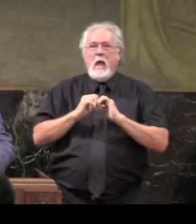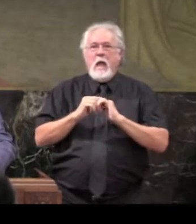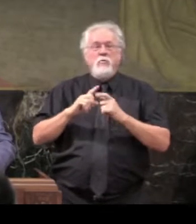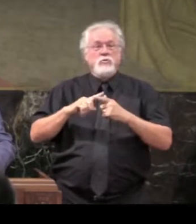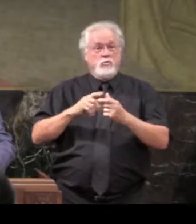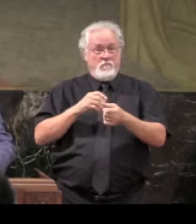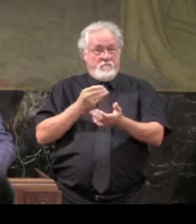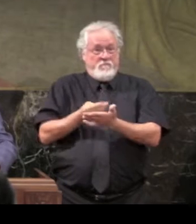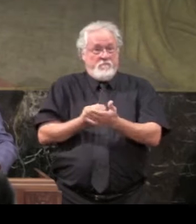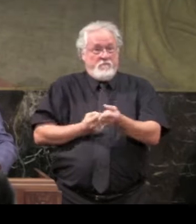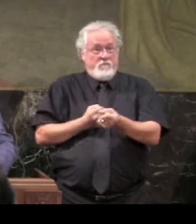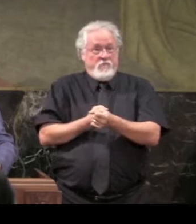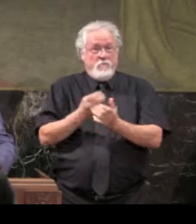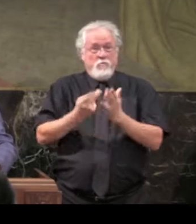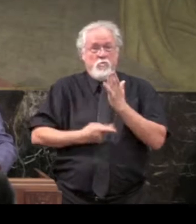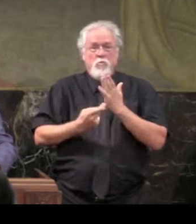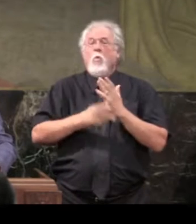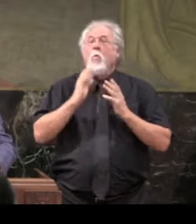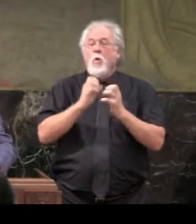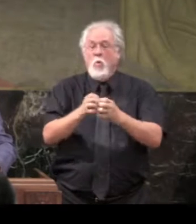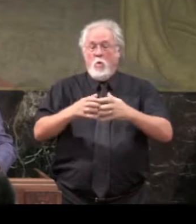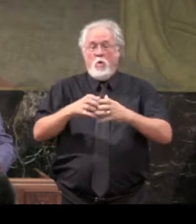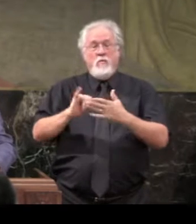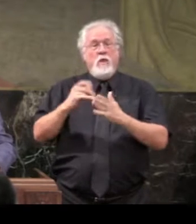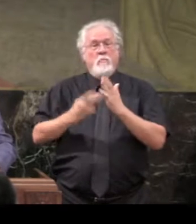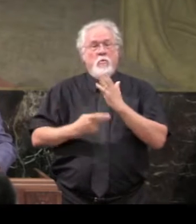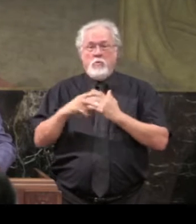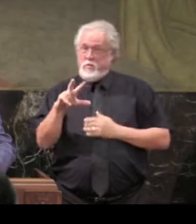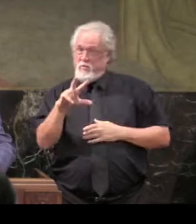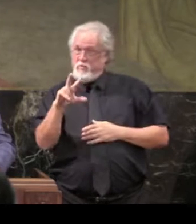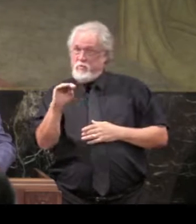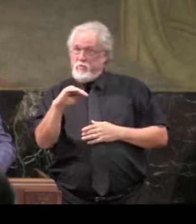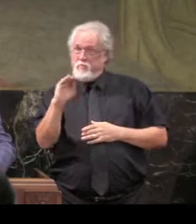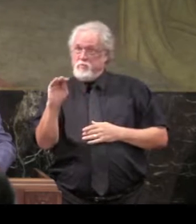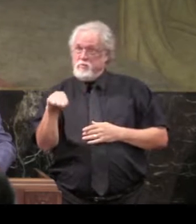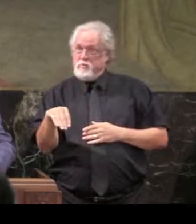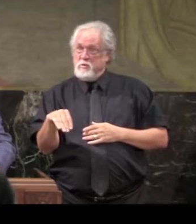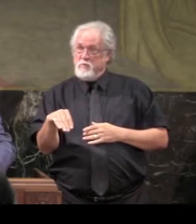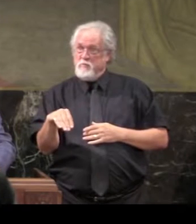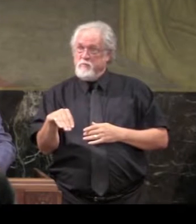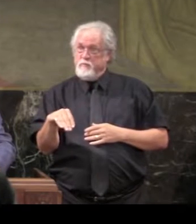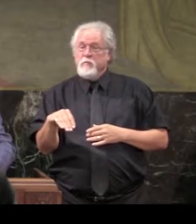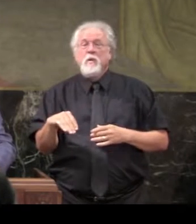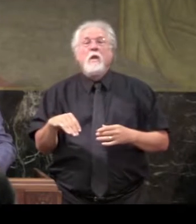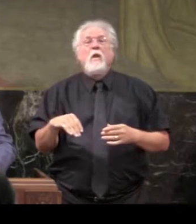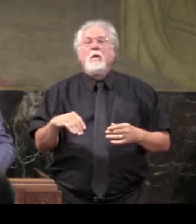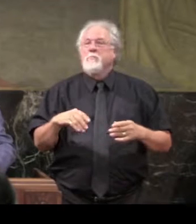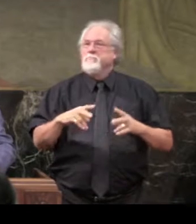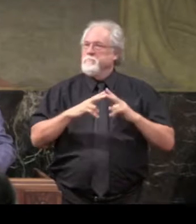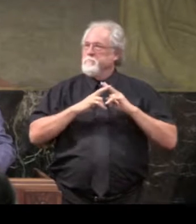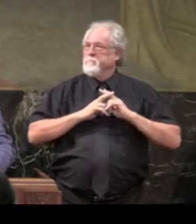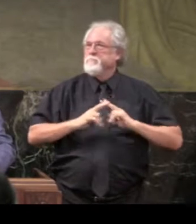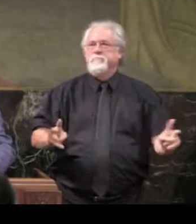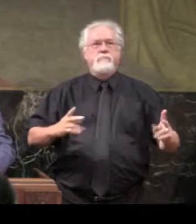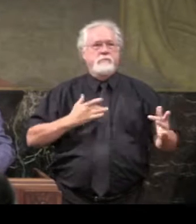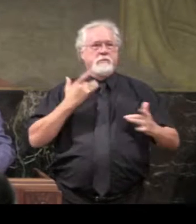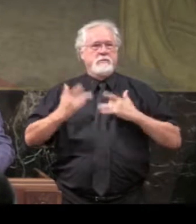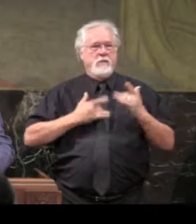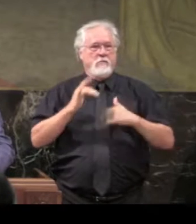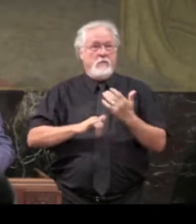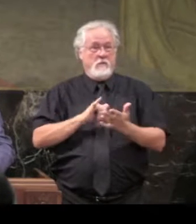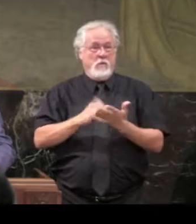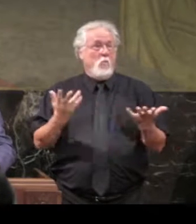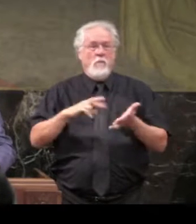can fund these programs, we're actually going to grow that program by 30%. And we are extremely excited about what that's